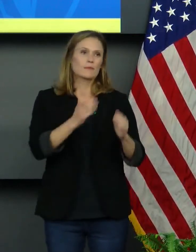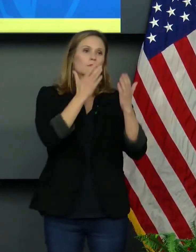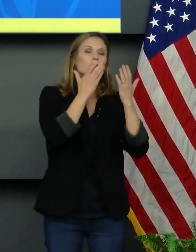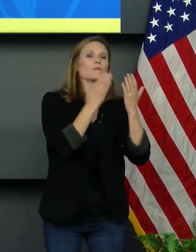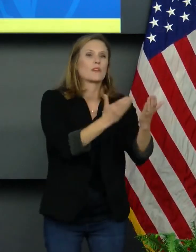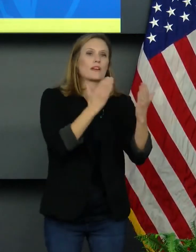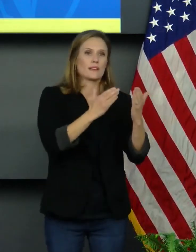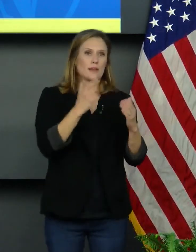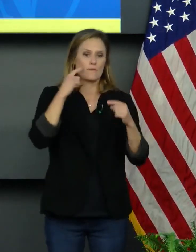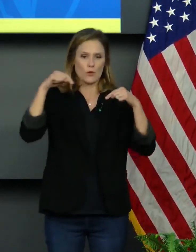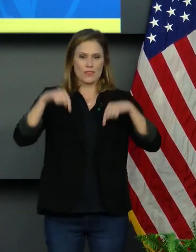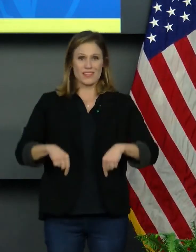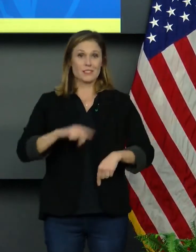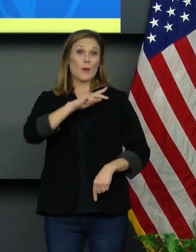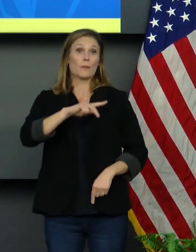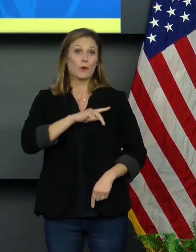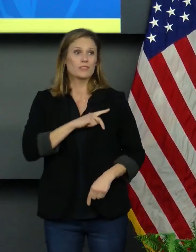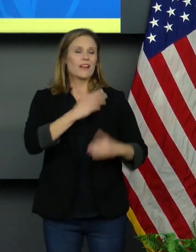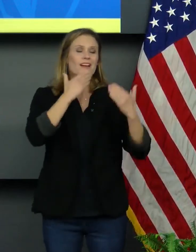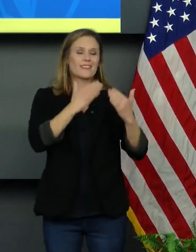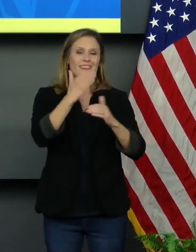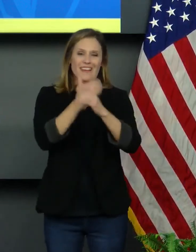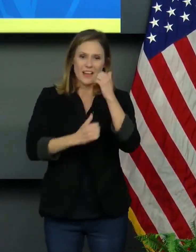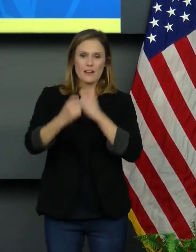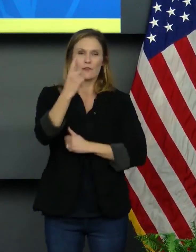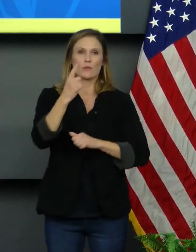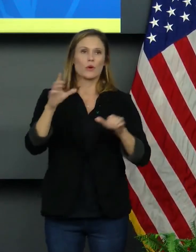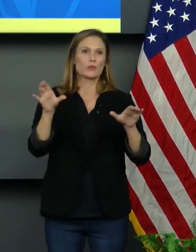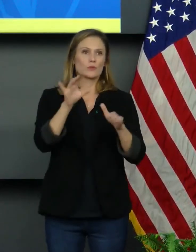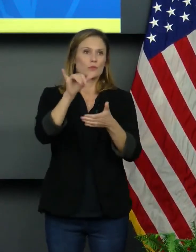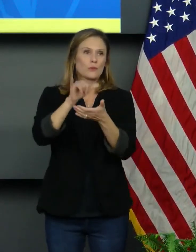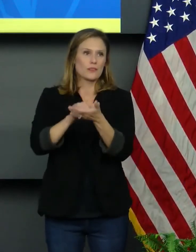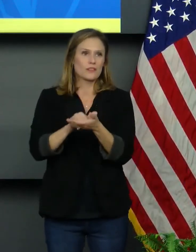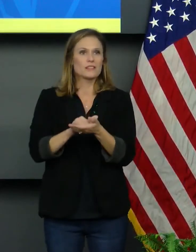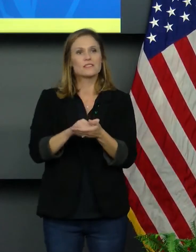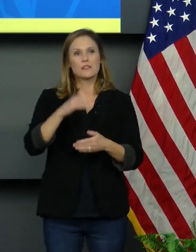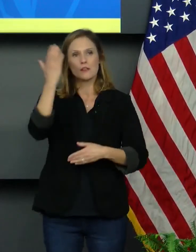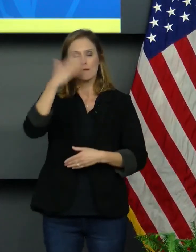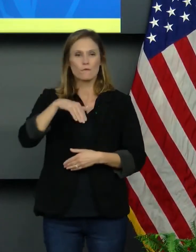this. And today, I personally thank everyone that's doing this on the front lines.